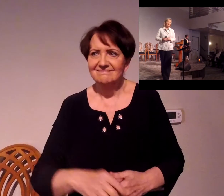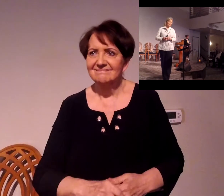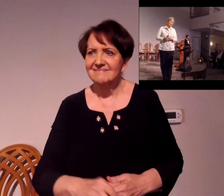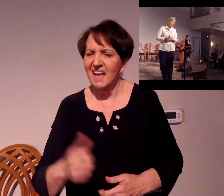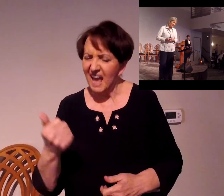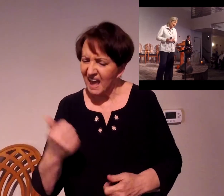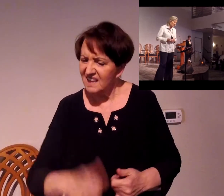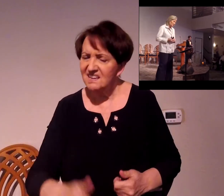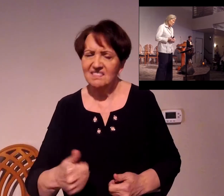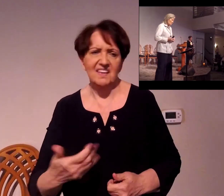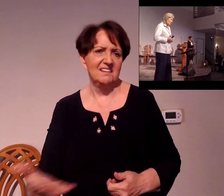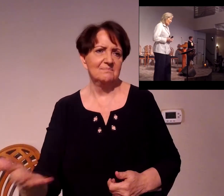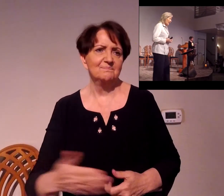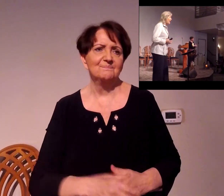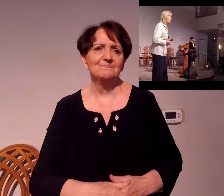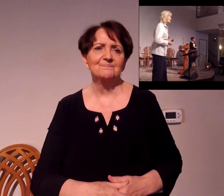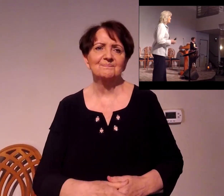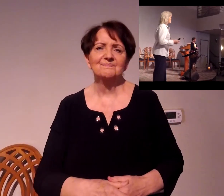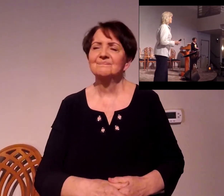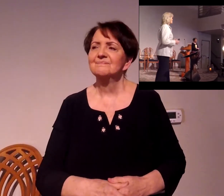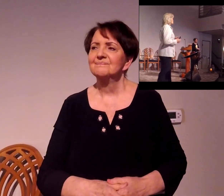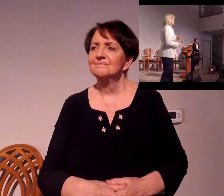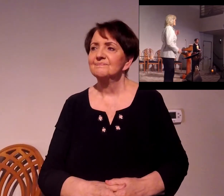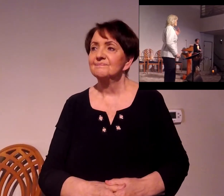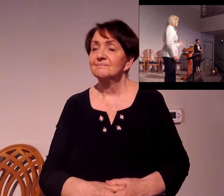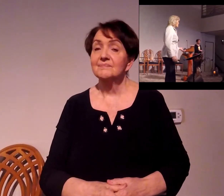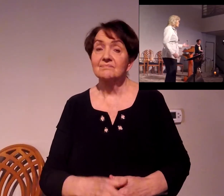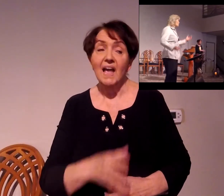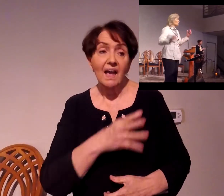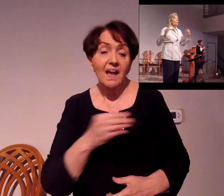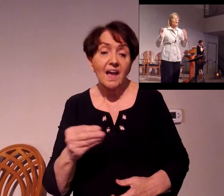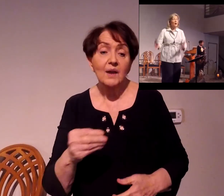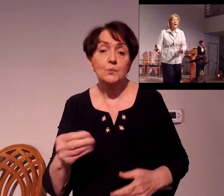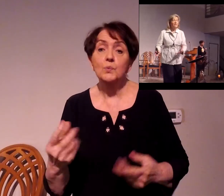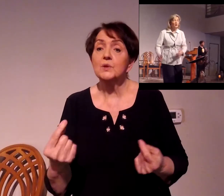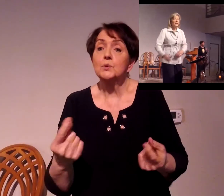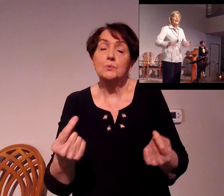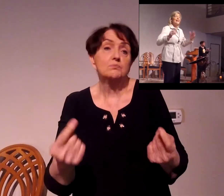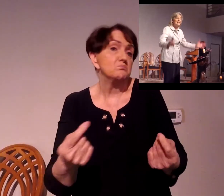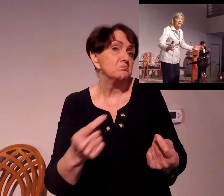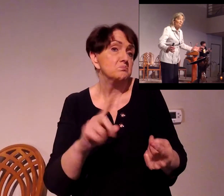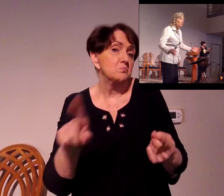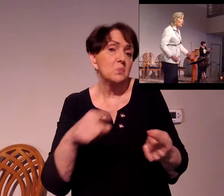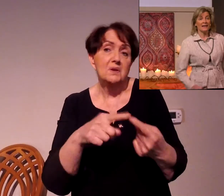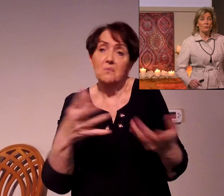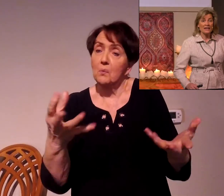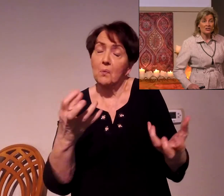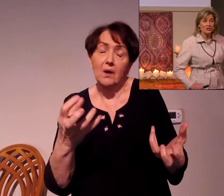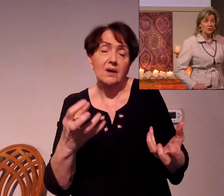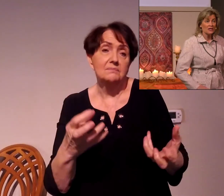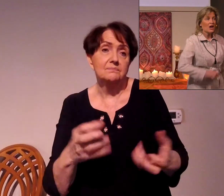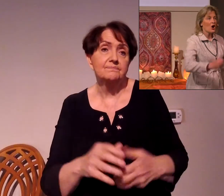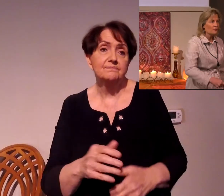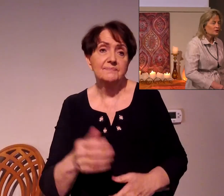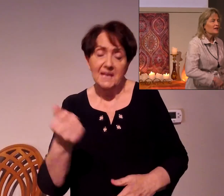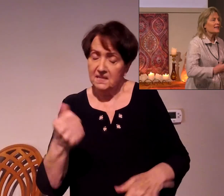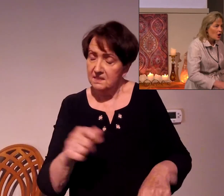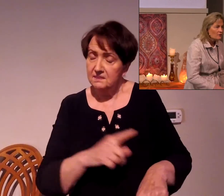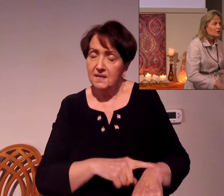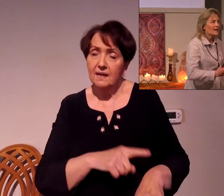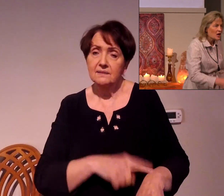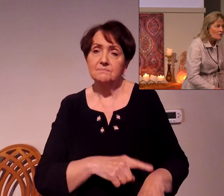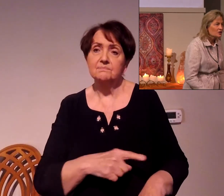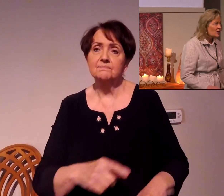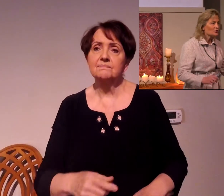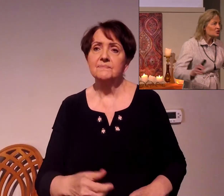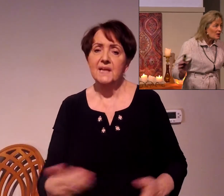Anything. Yes. And that we can do this whenever, wherever, anytime we want, and we get to do it over and